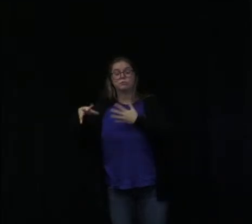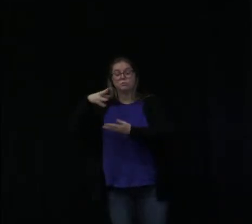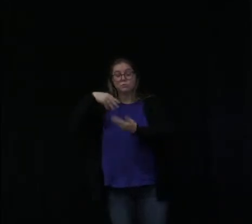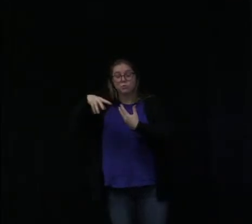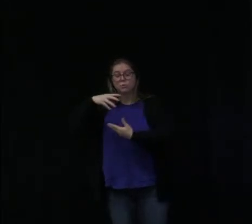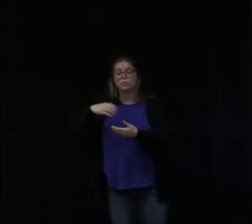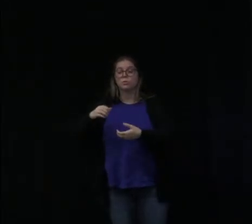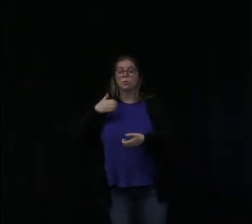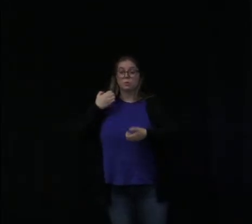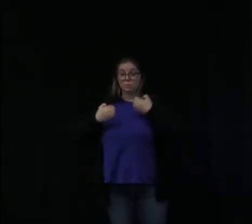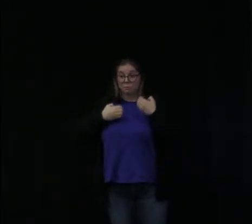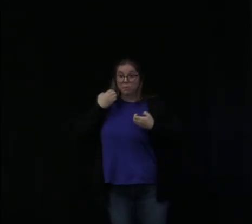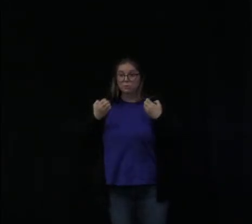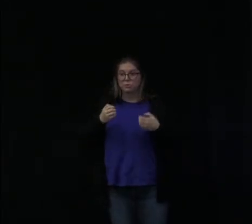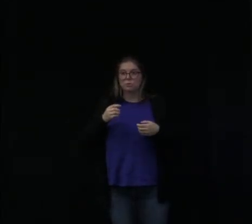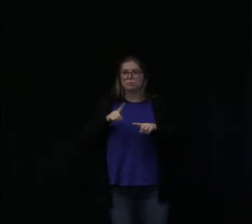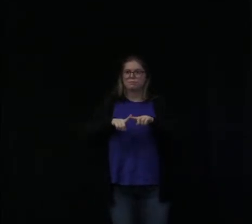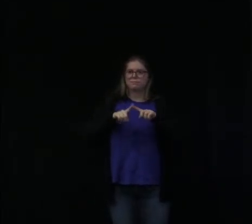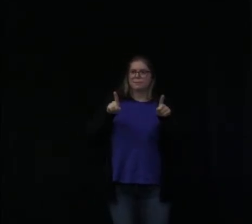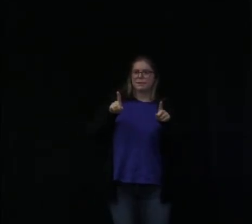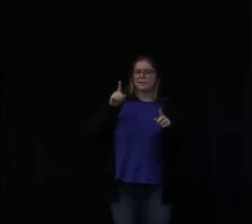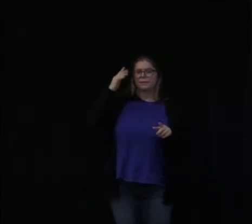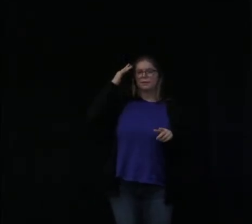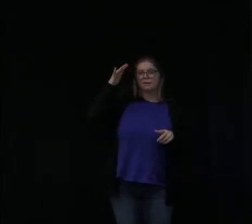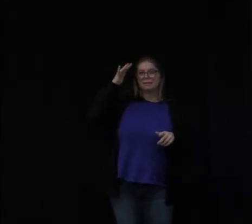social emotional. But autism can,